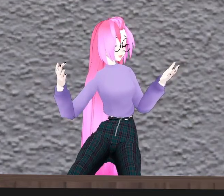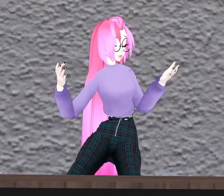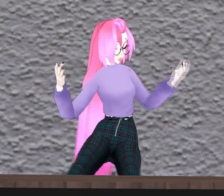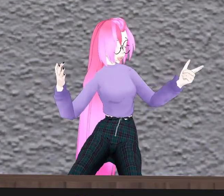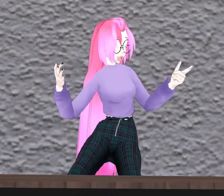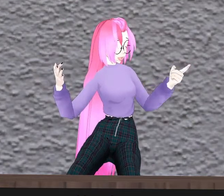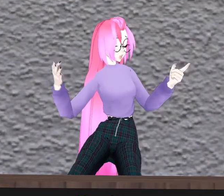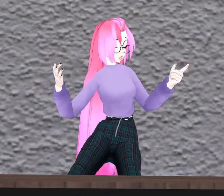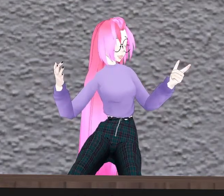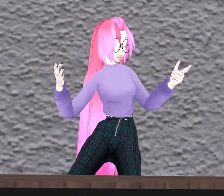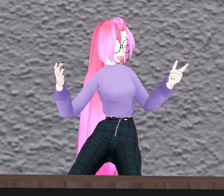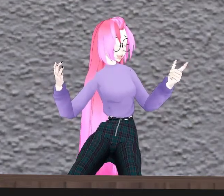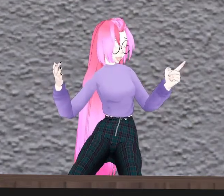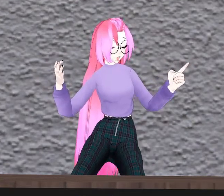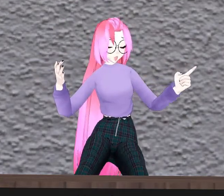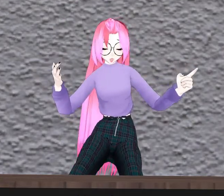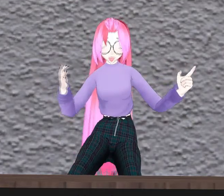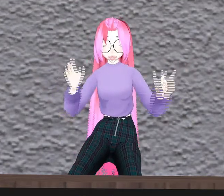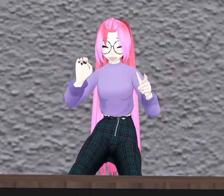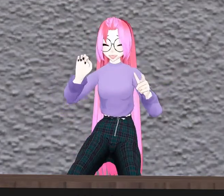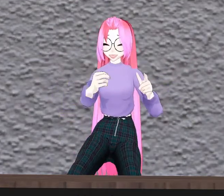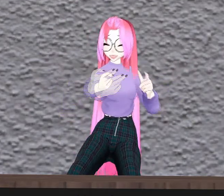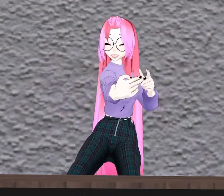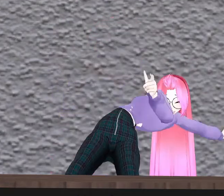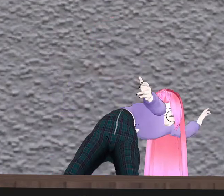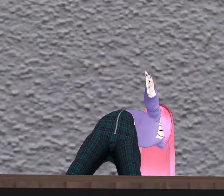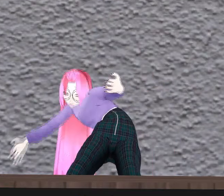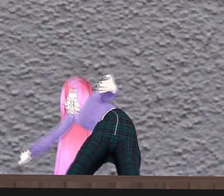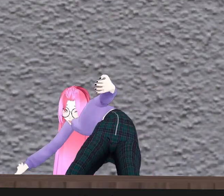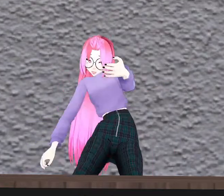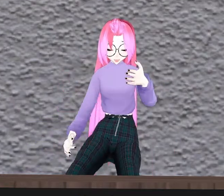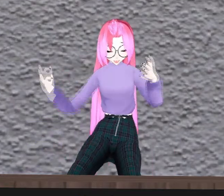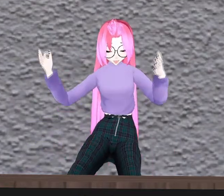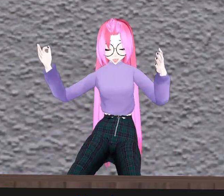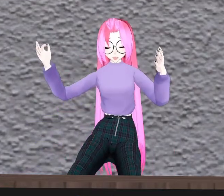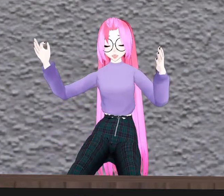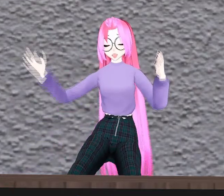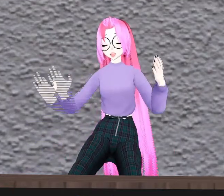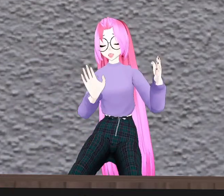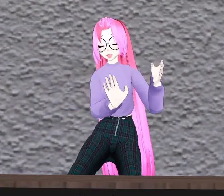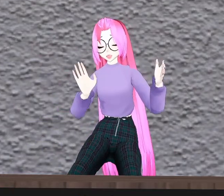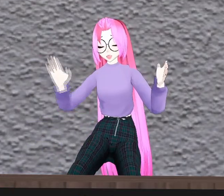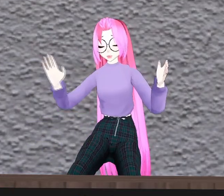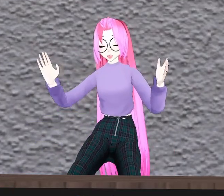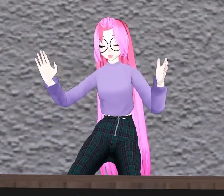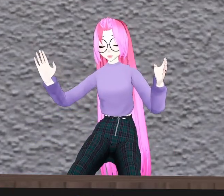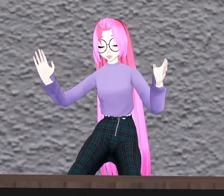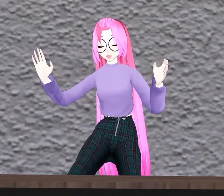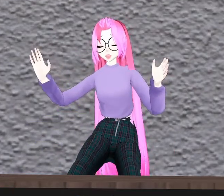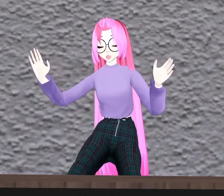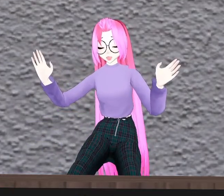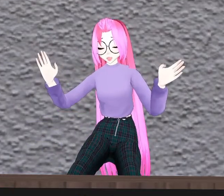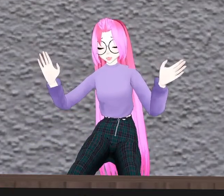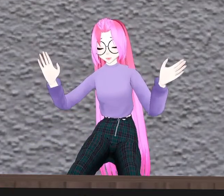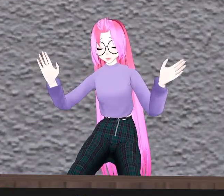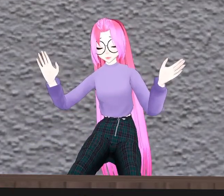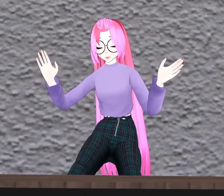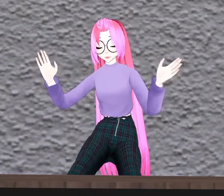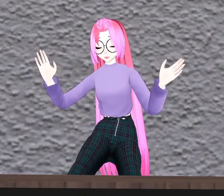Name signs for the new students? Okay. Name signs? Do you have one? Wow, tracking going crazy. Woo! What's up?